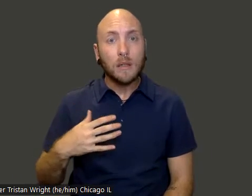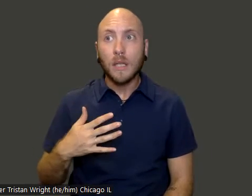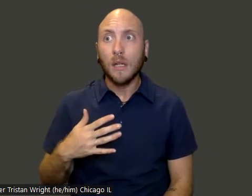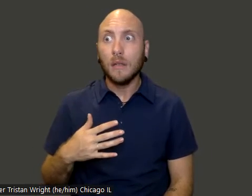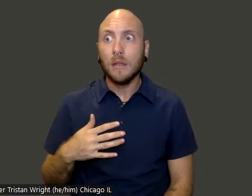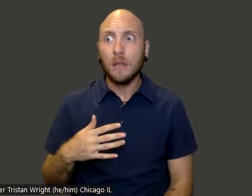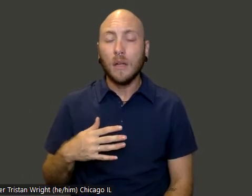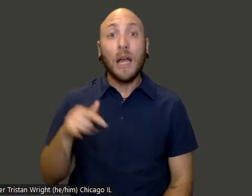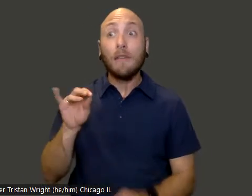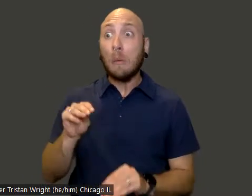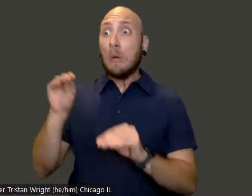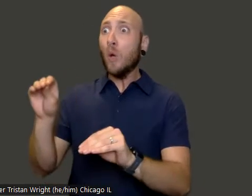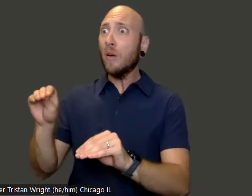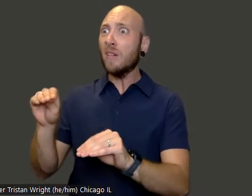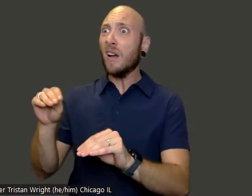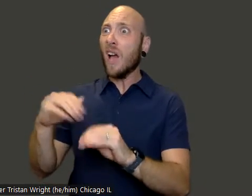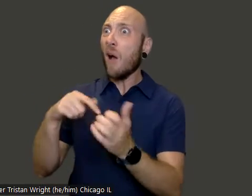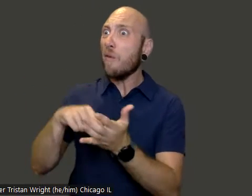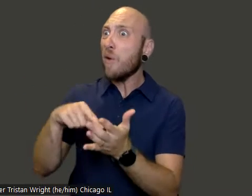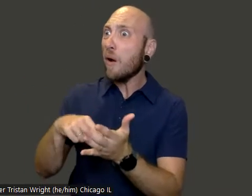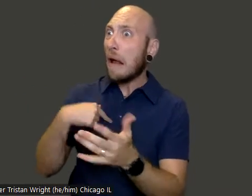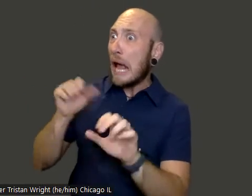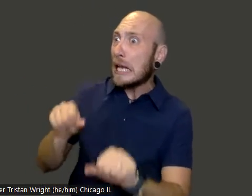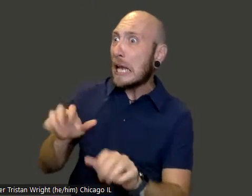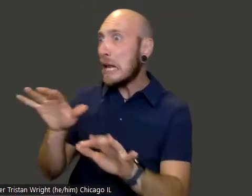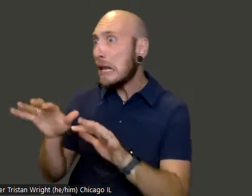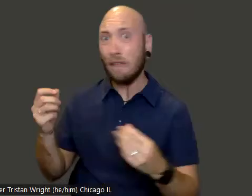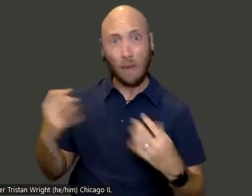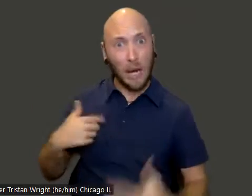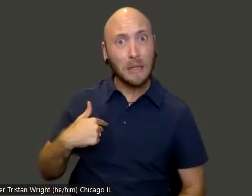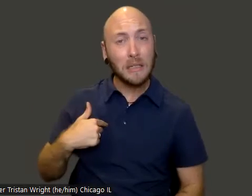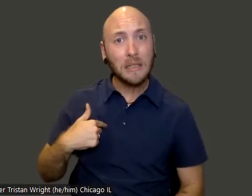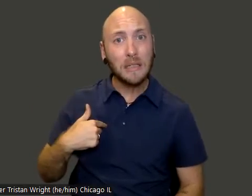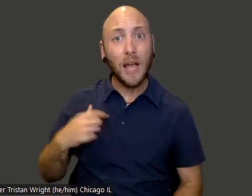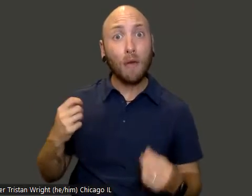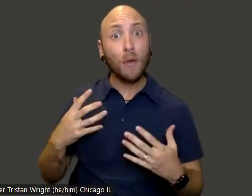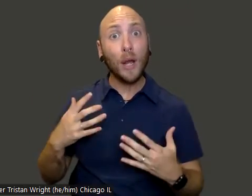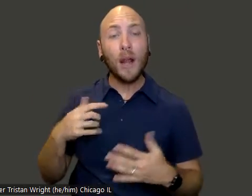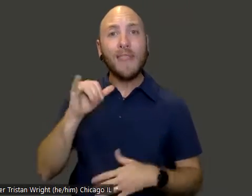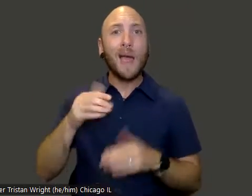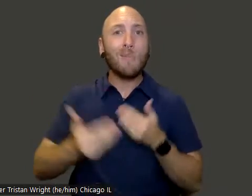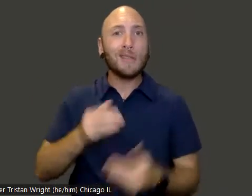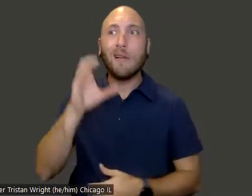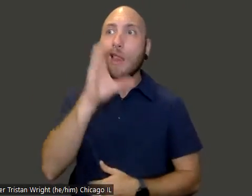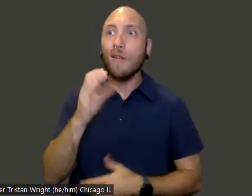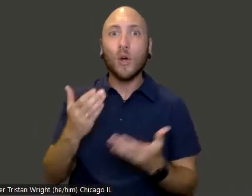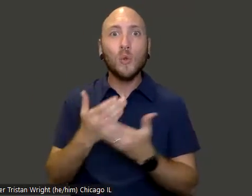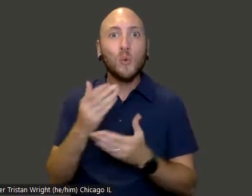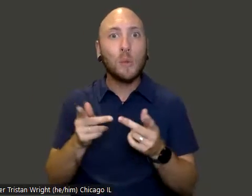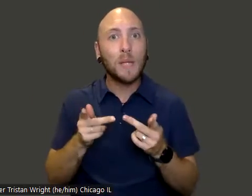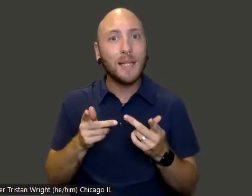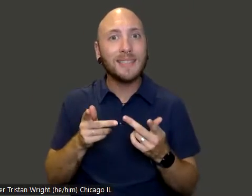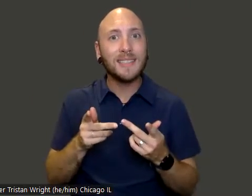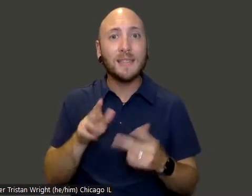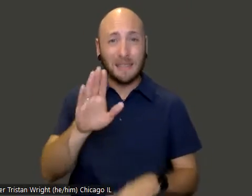cost of living somewhere else and my ability to take care of that. I was scared of having to find a new place to live in this rental market. My